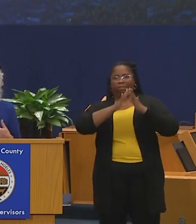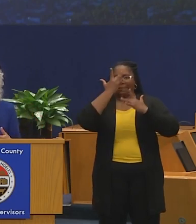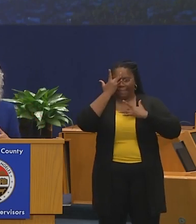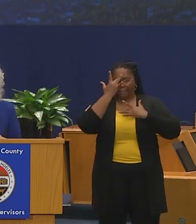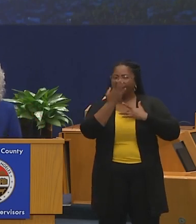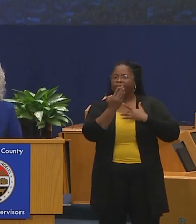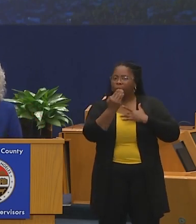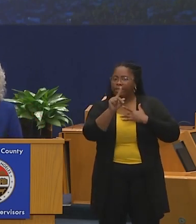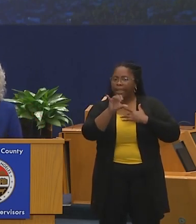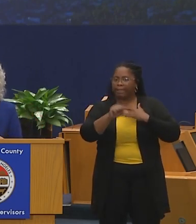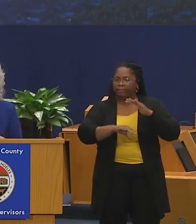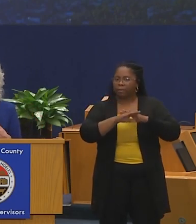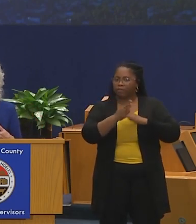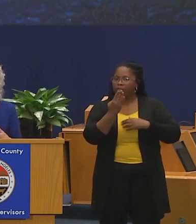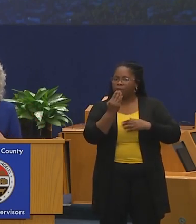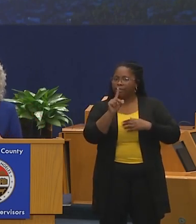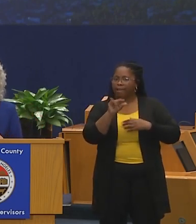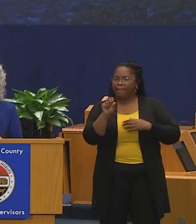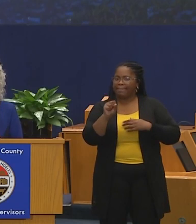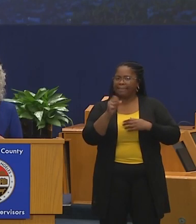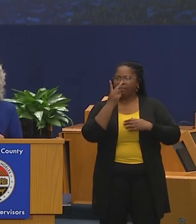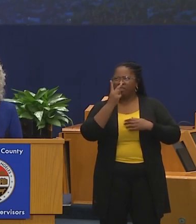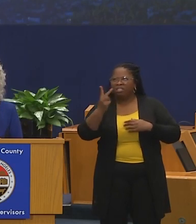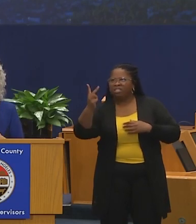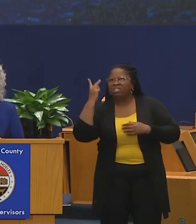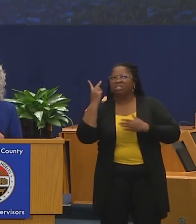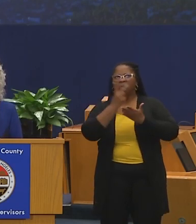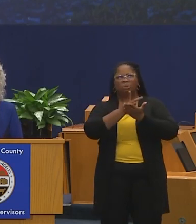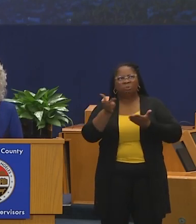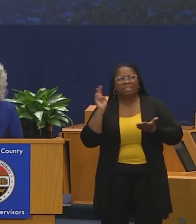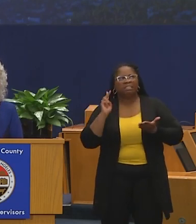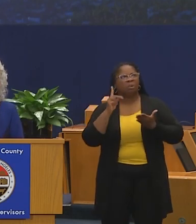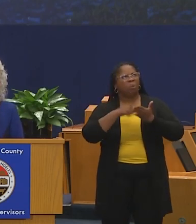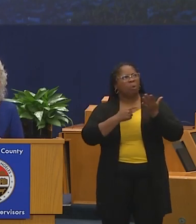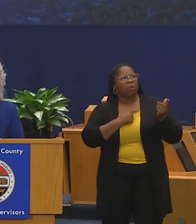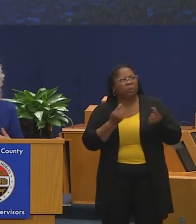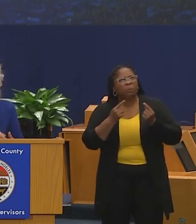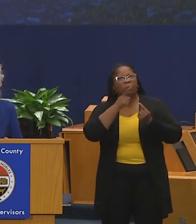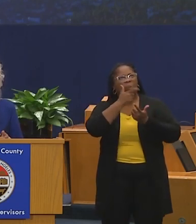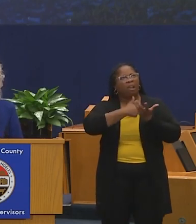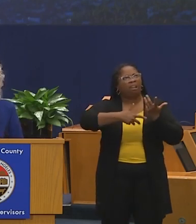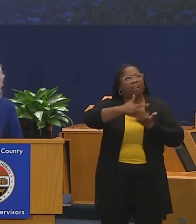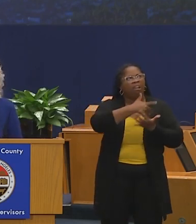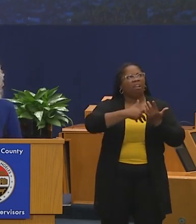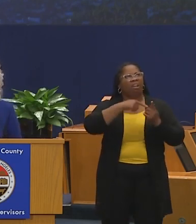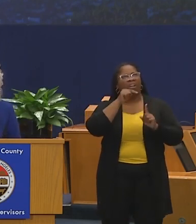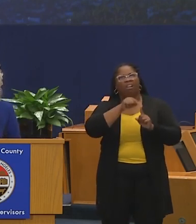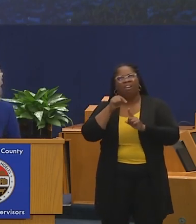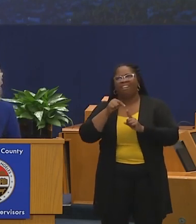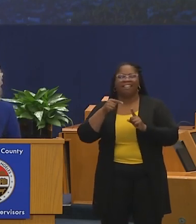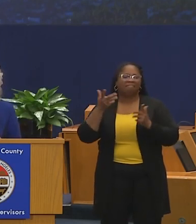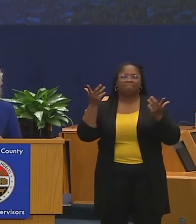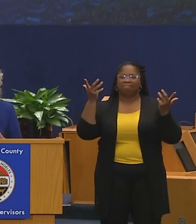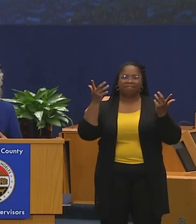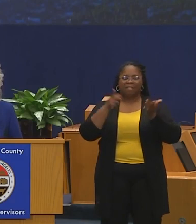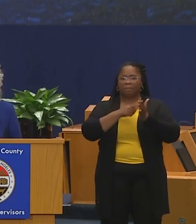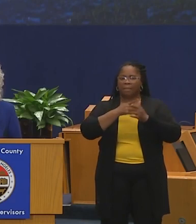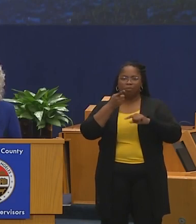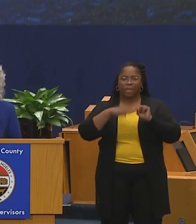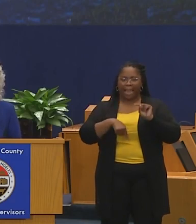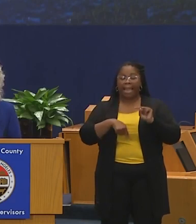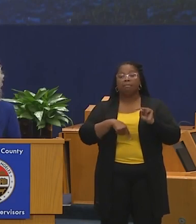obviously easiest when you've had an exposure like with a family member or a close friend who already identified you as somebody who